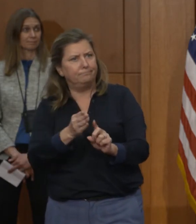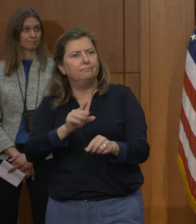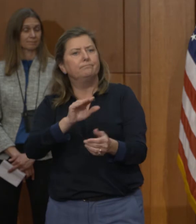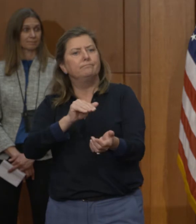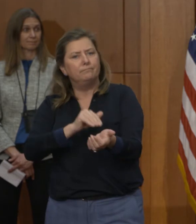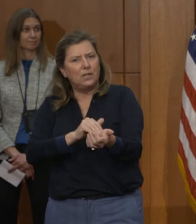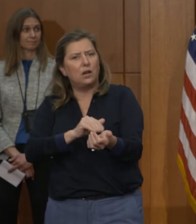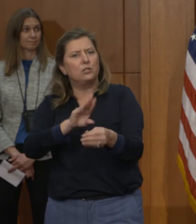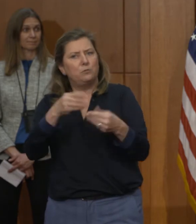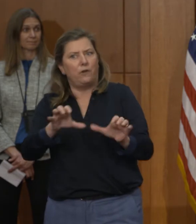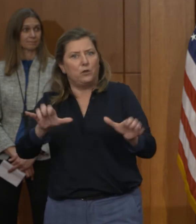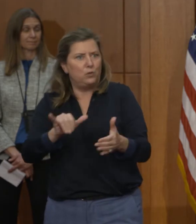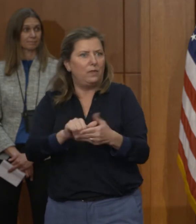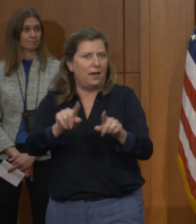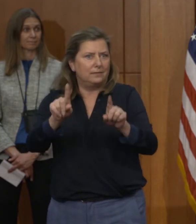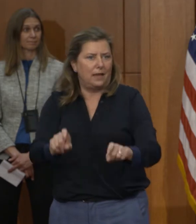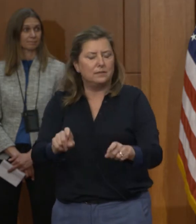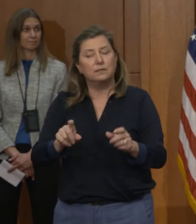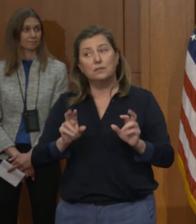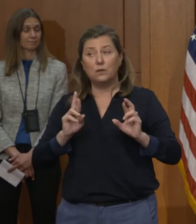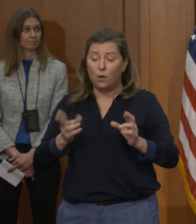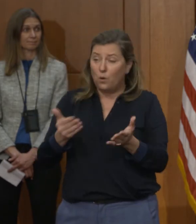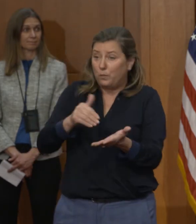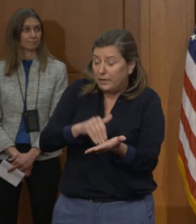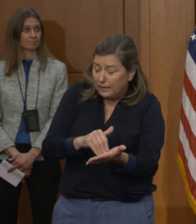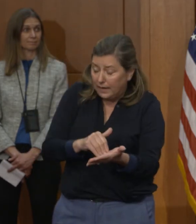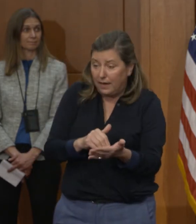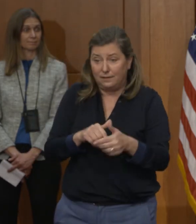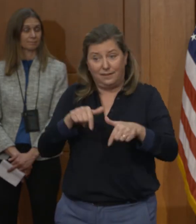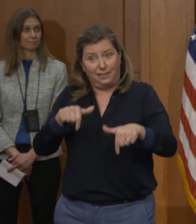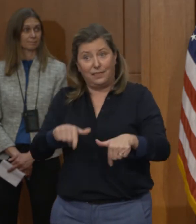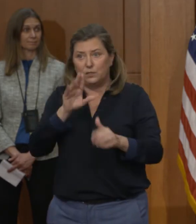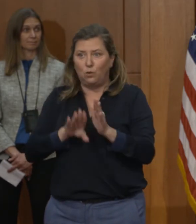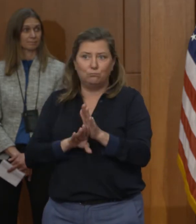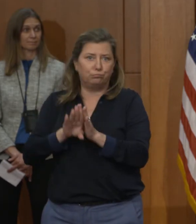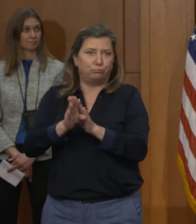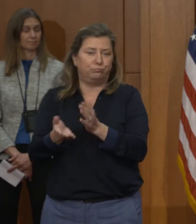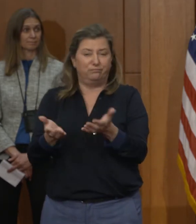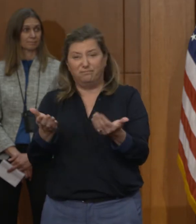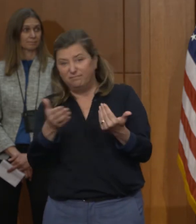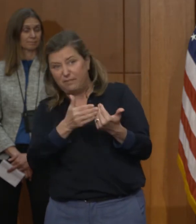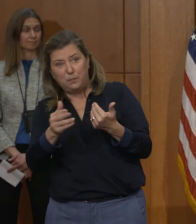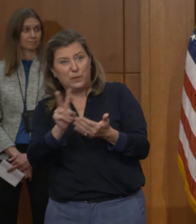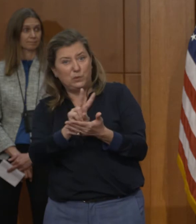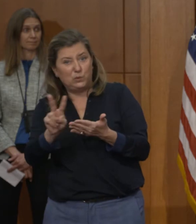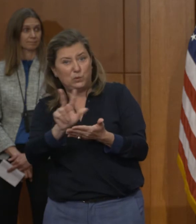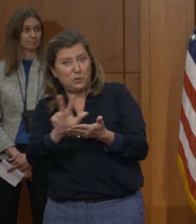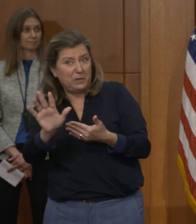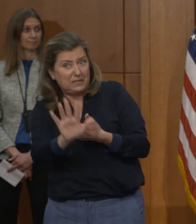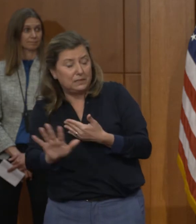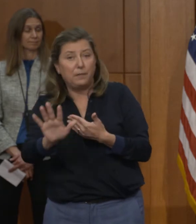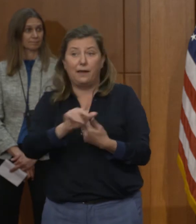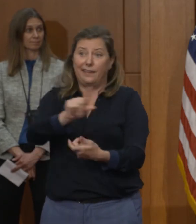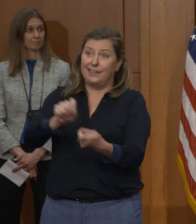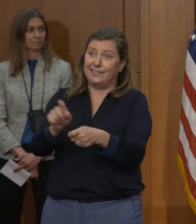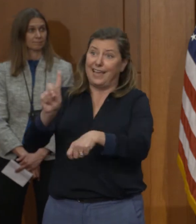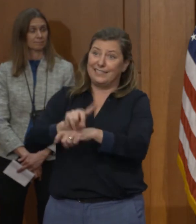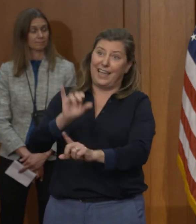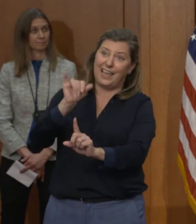testing. So I would hope, again, that this will be ramped up in the next couple of weeks, but as far as an exact